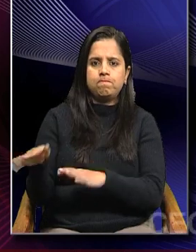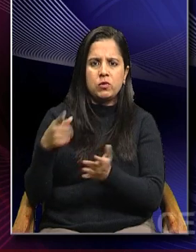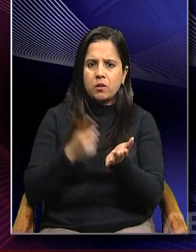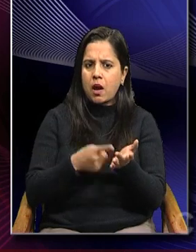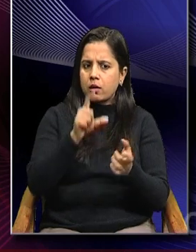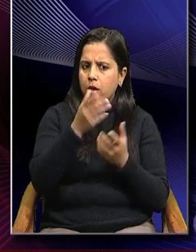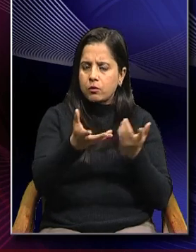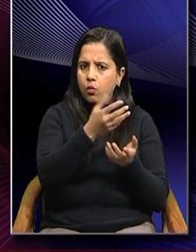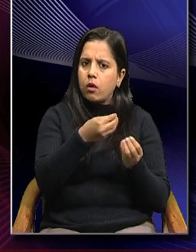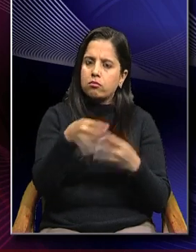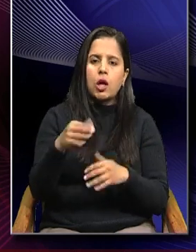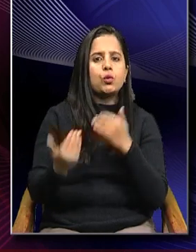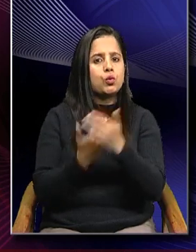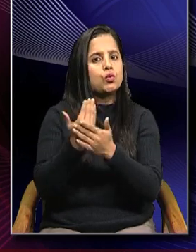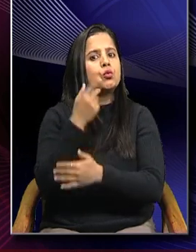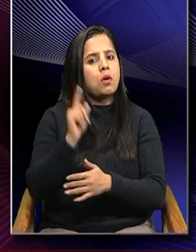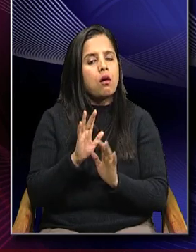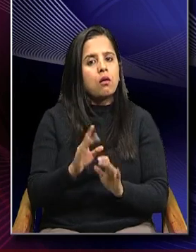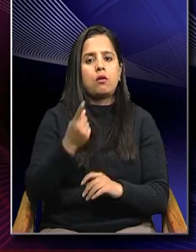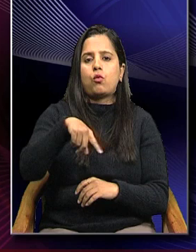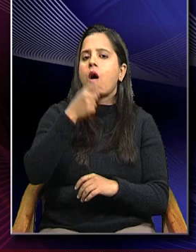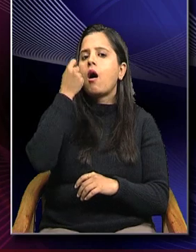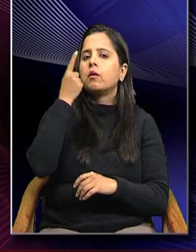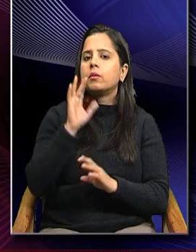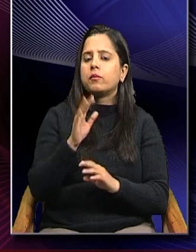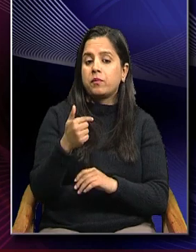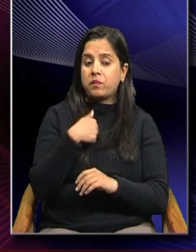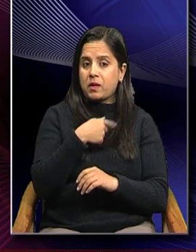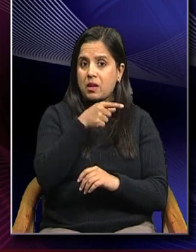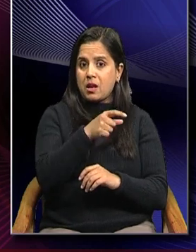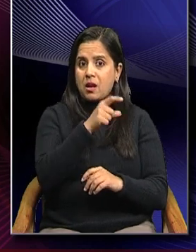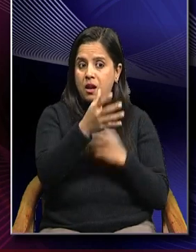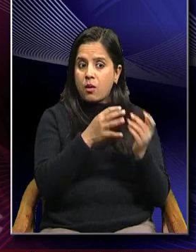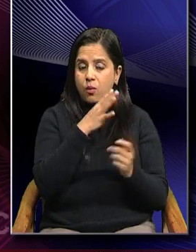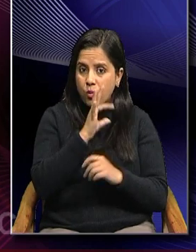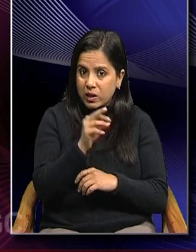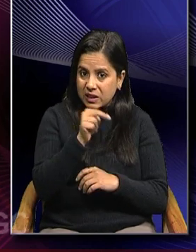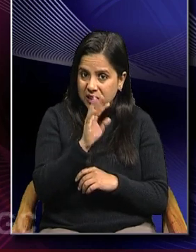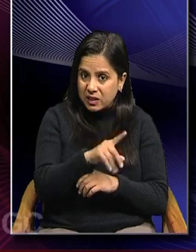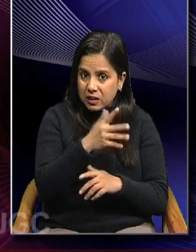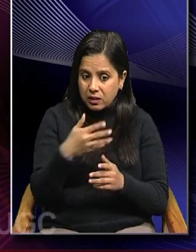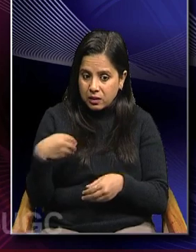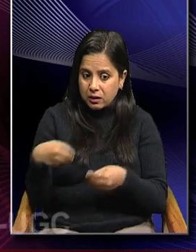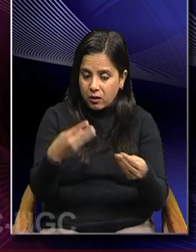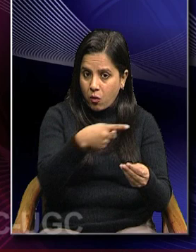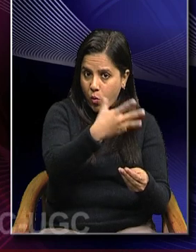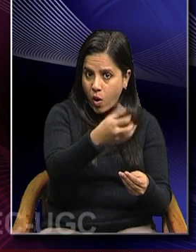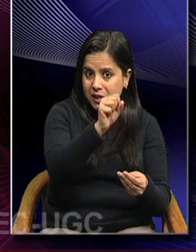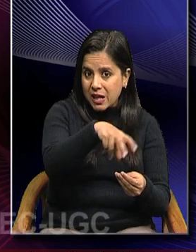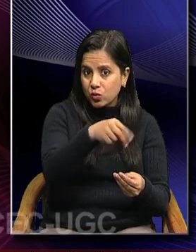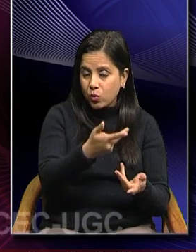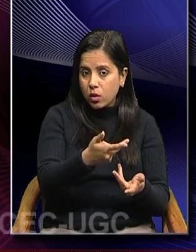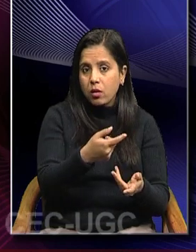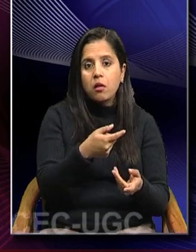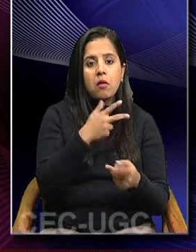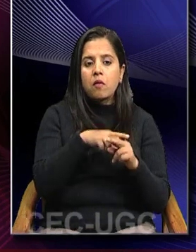by the customers anymore. So, we have to understand that whether my customer actually need the product which I am offering or not. If they do not